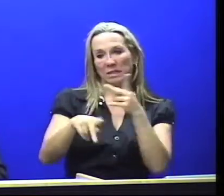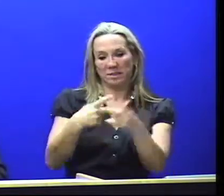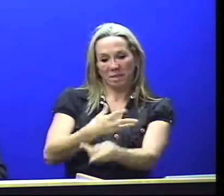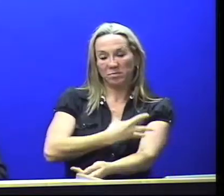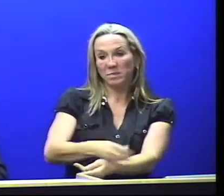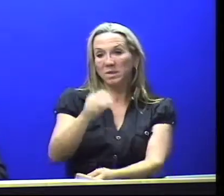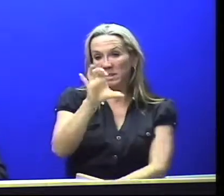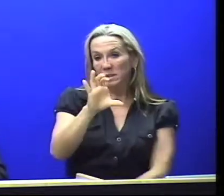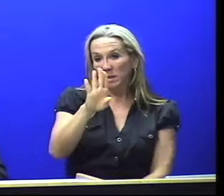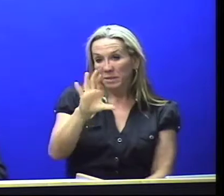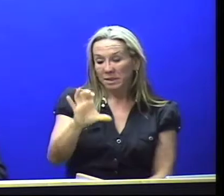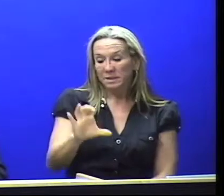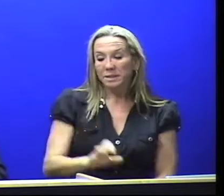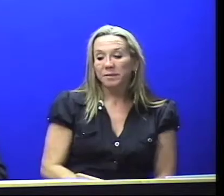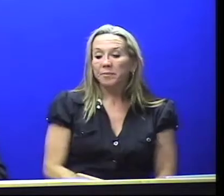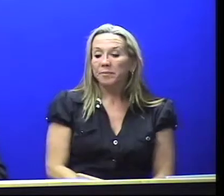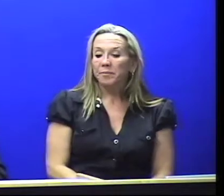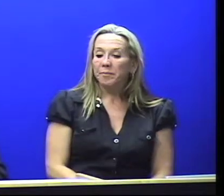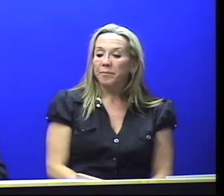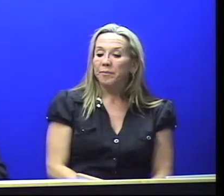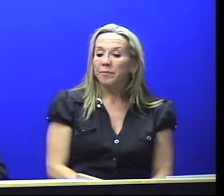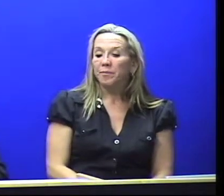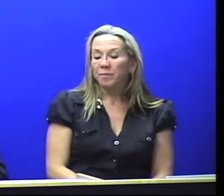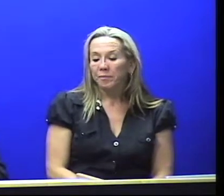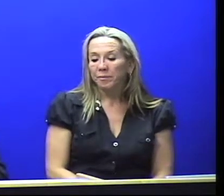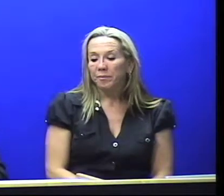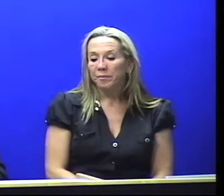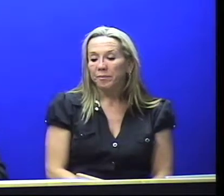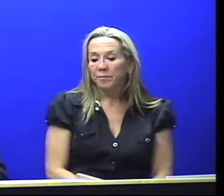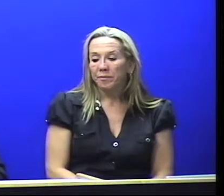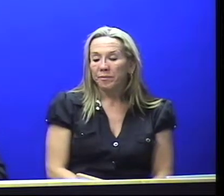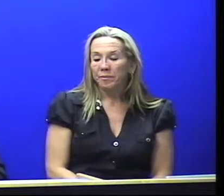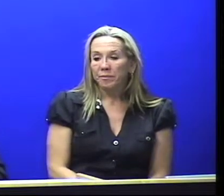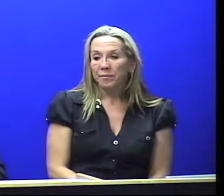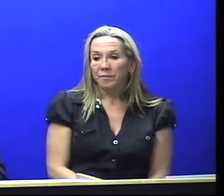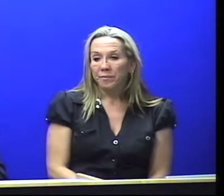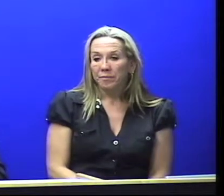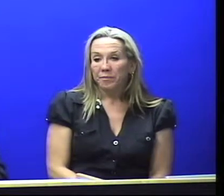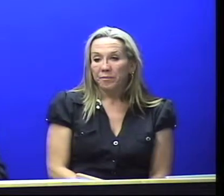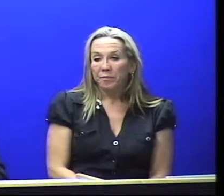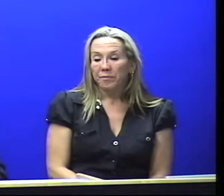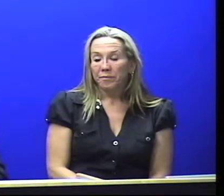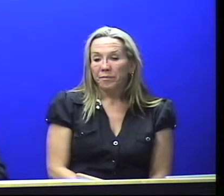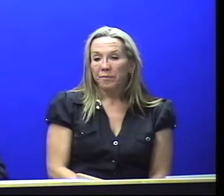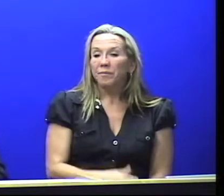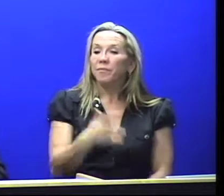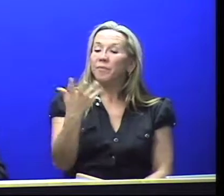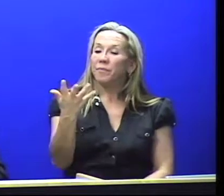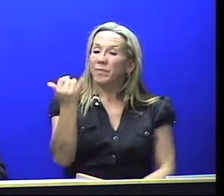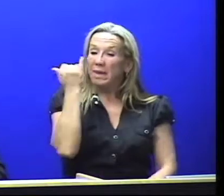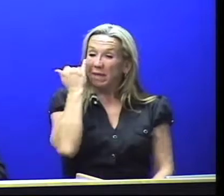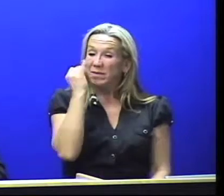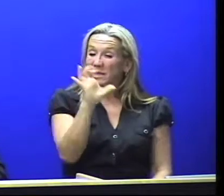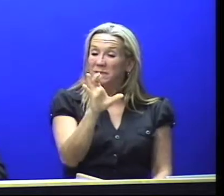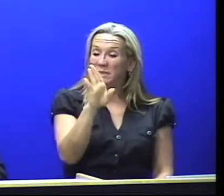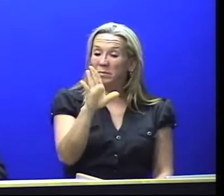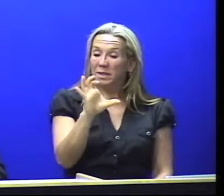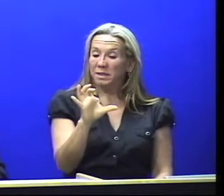And the things that you would have are an abnormality